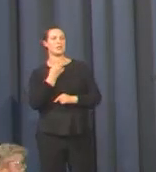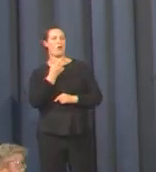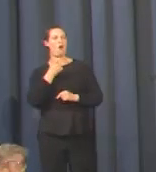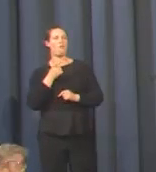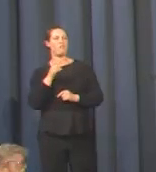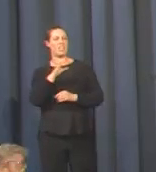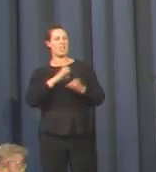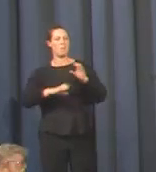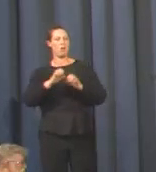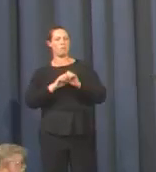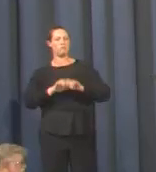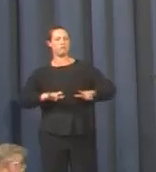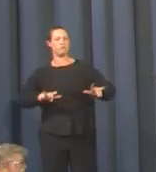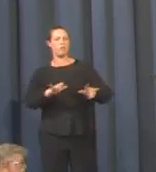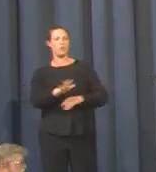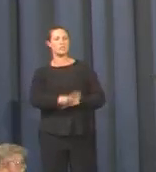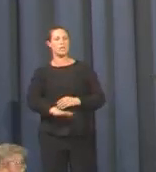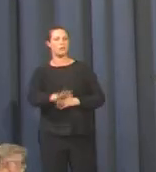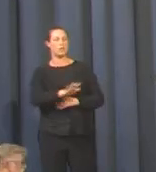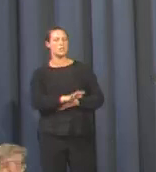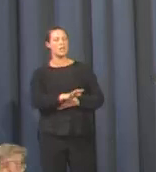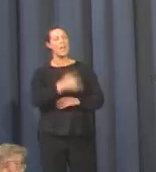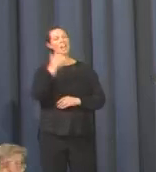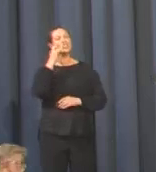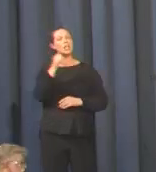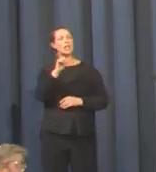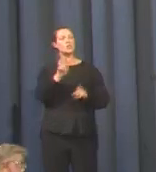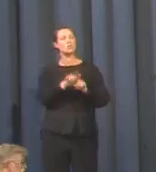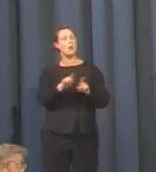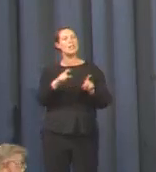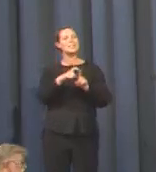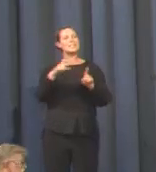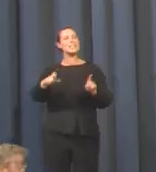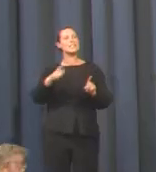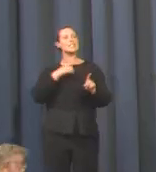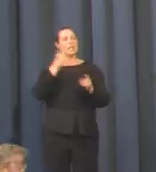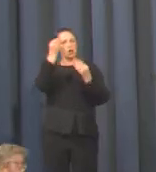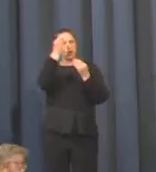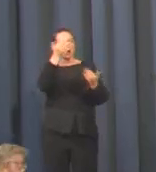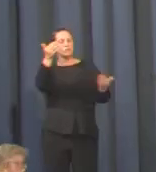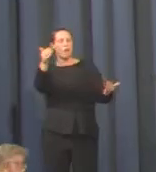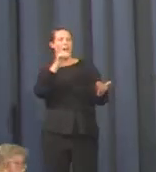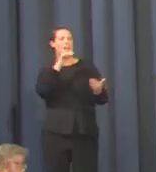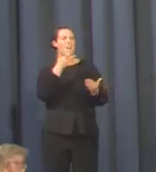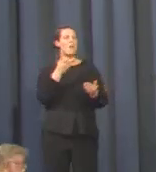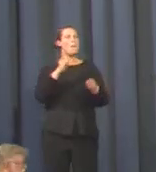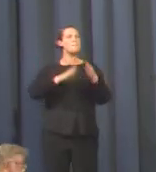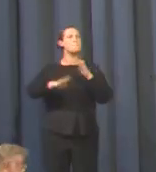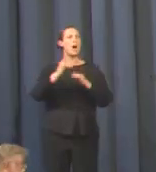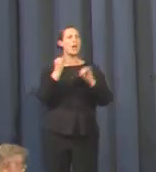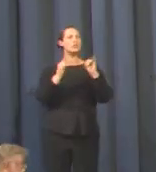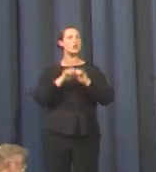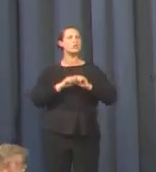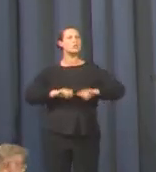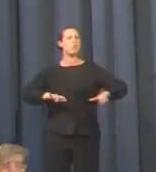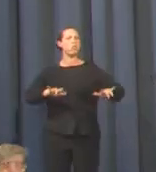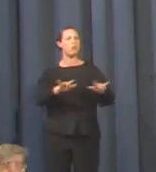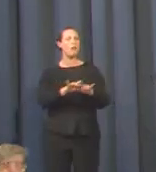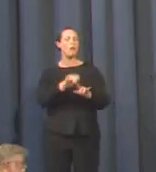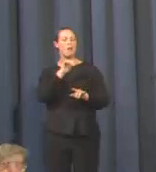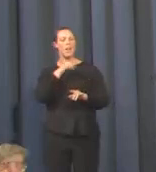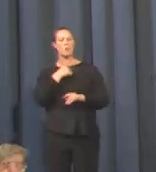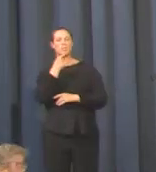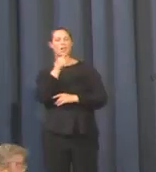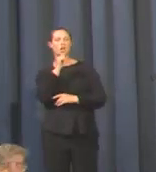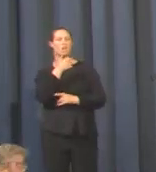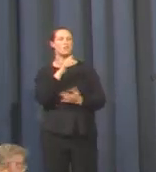from the council around biotoxins or spills, because they inform you if there's going to be a risk with the shellfish or the